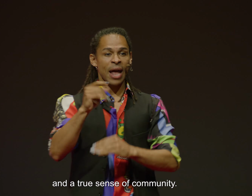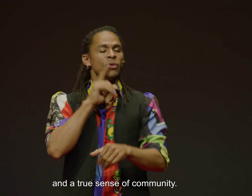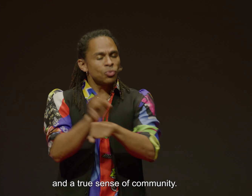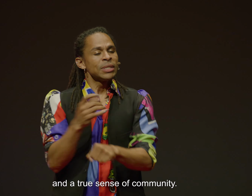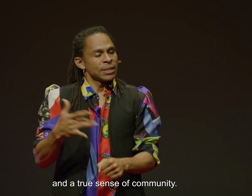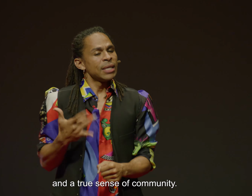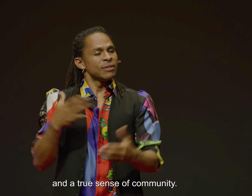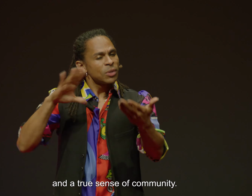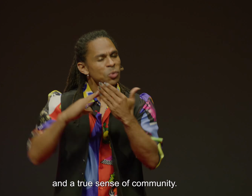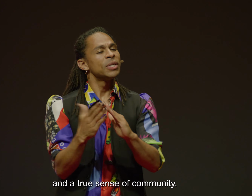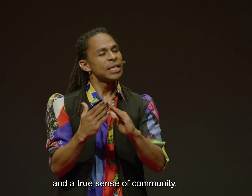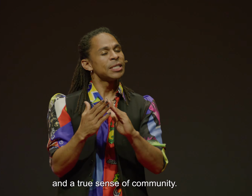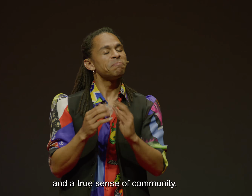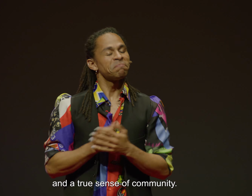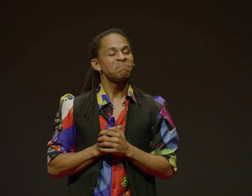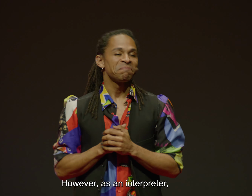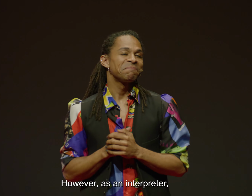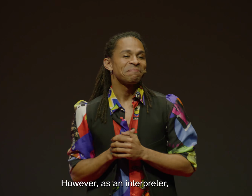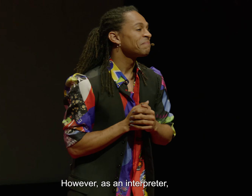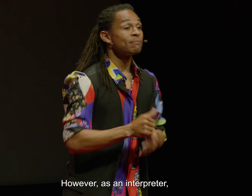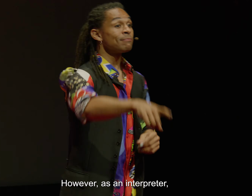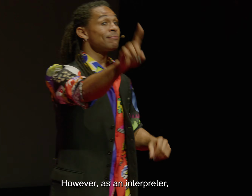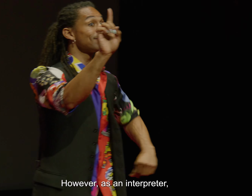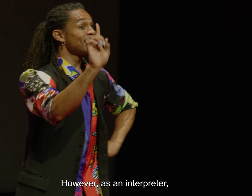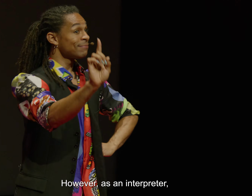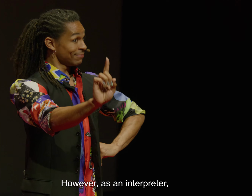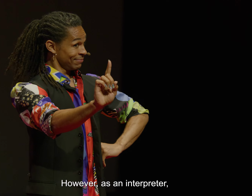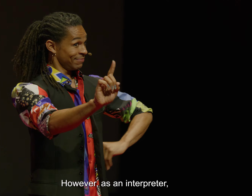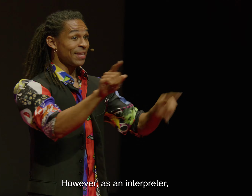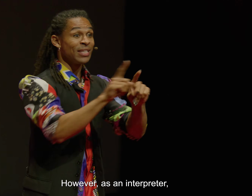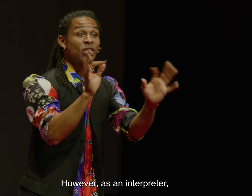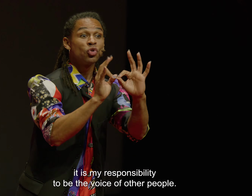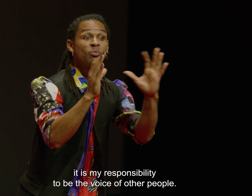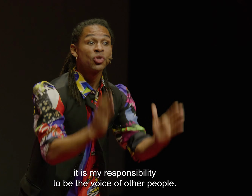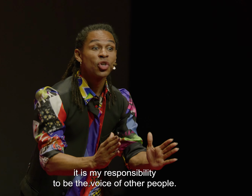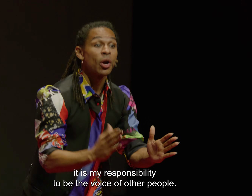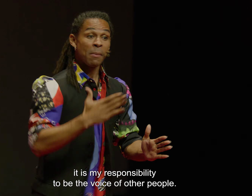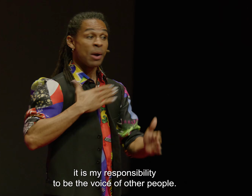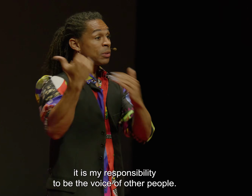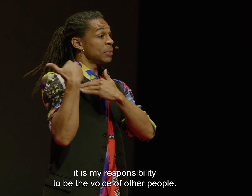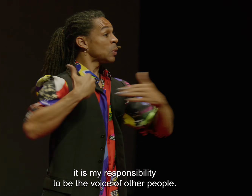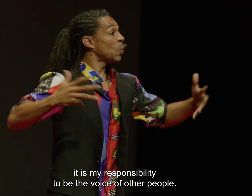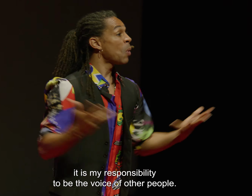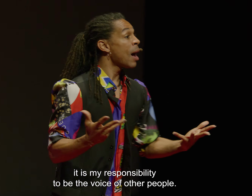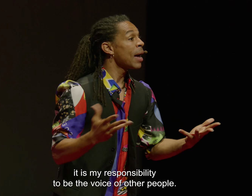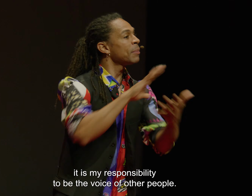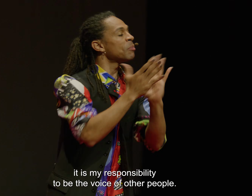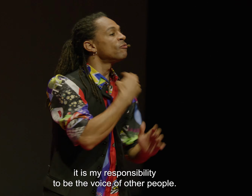true sense of community. However, as an interpreter, it is my responsibility to be the voice